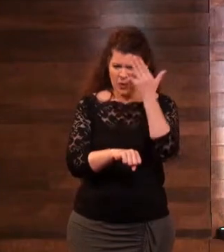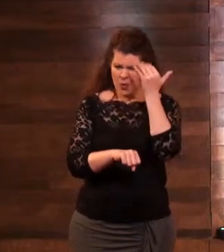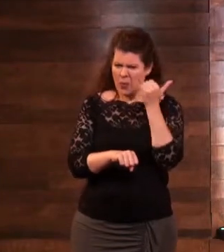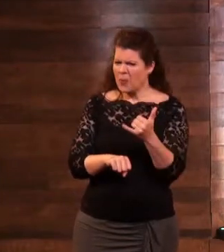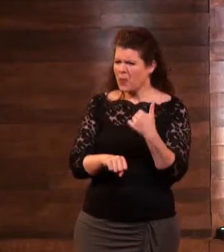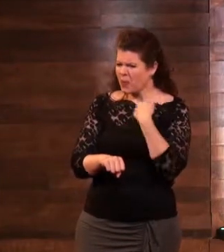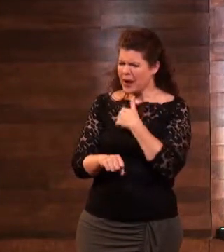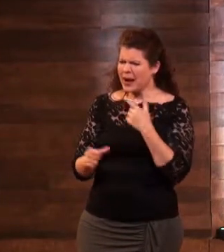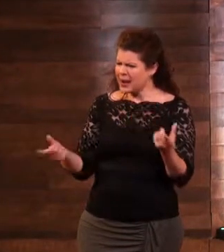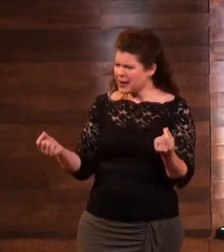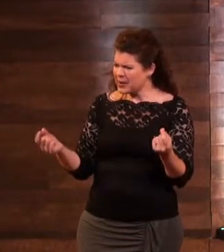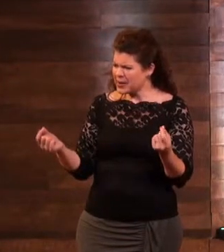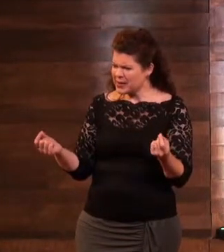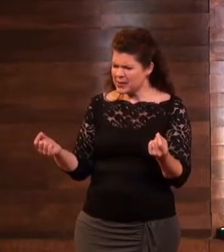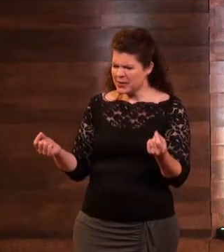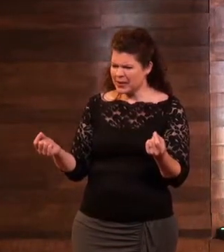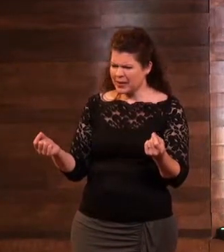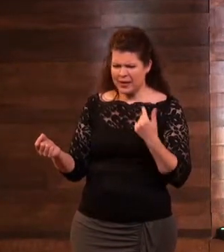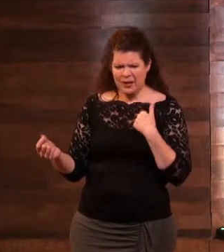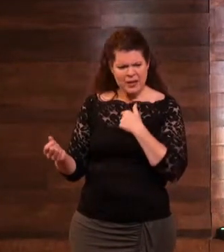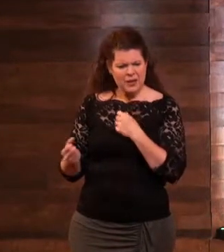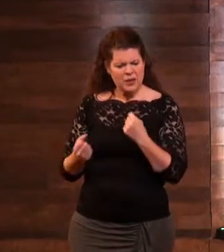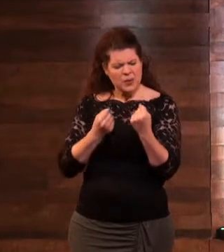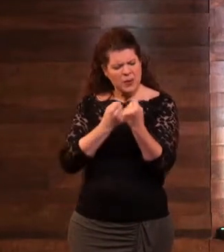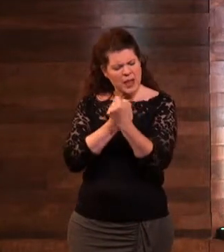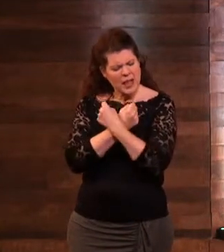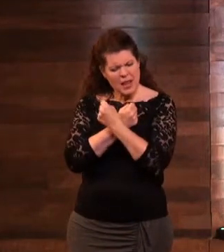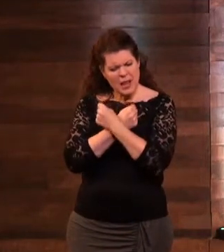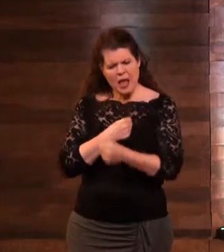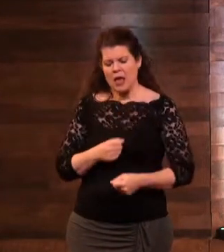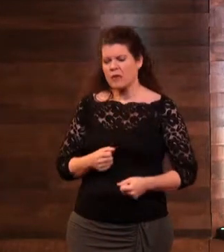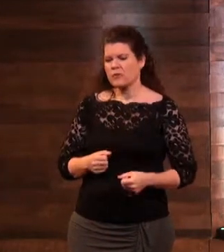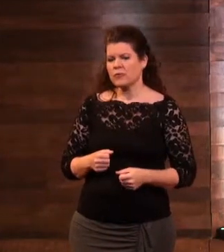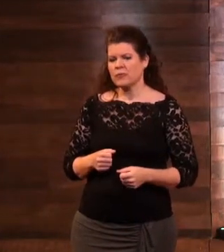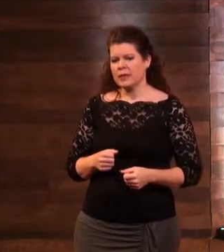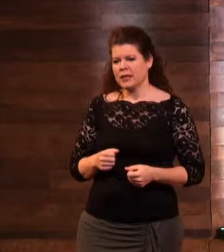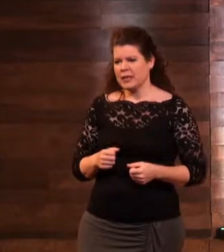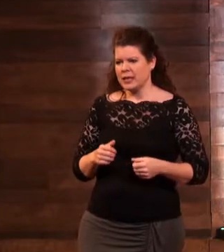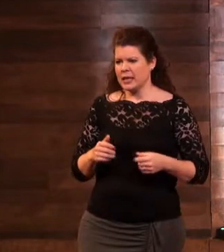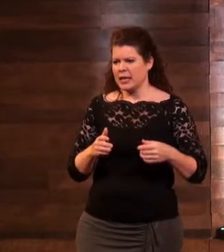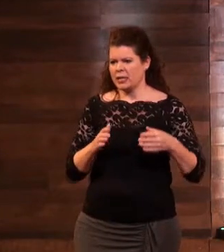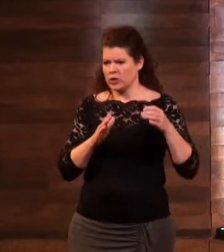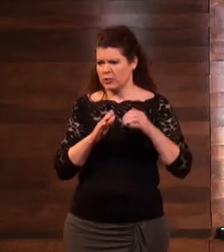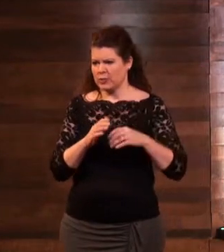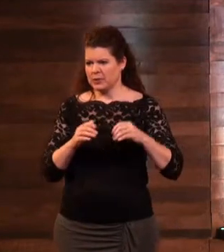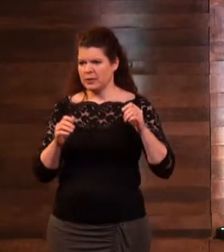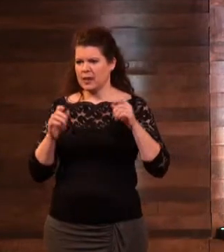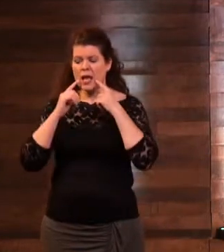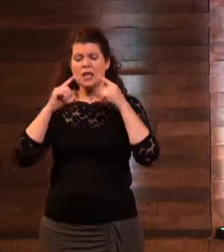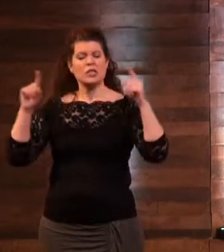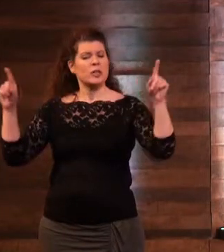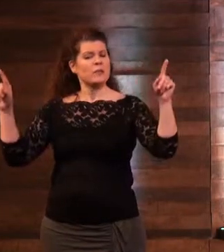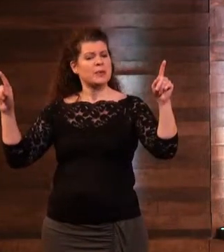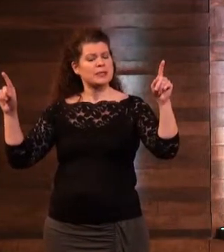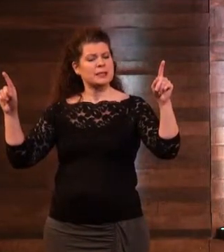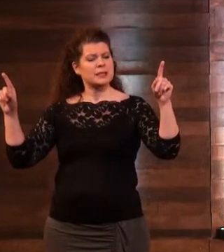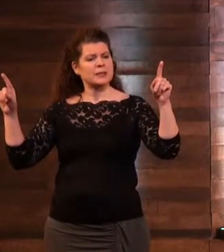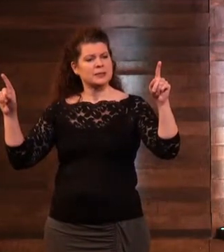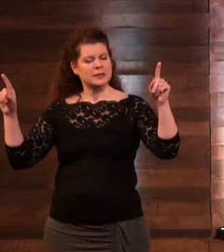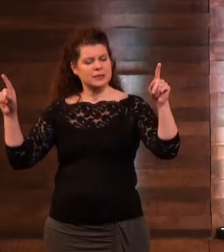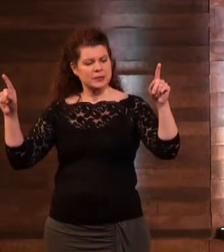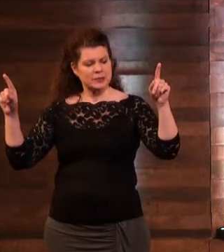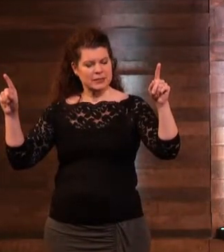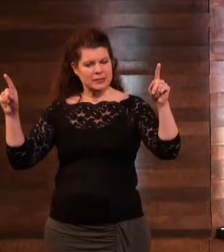that? Do we just love the achievement? You know, that little pop of satisfaction you get when you achieve something? Maybe some people clap for